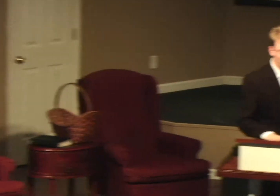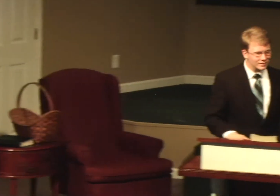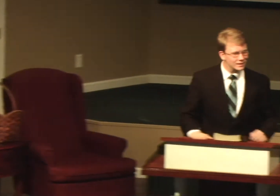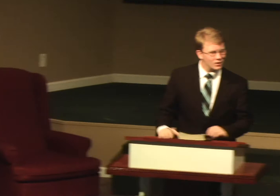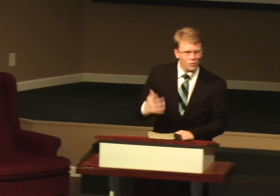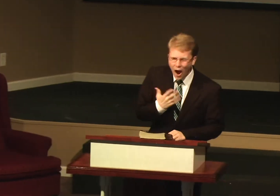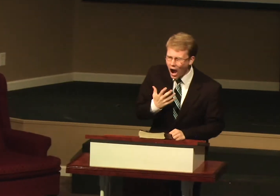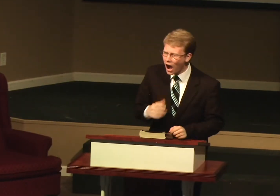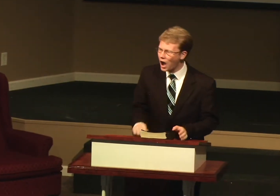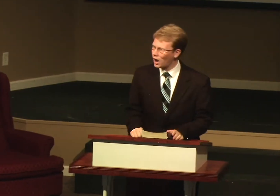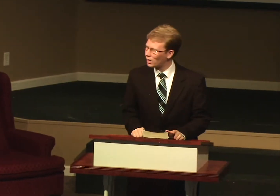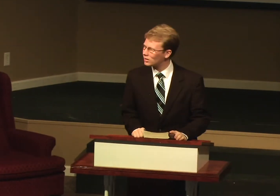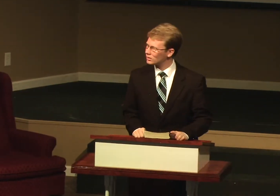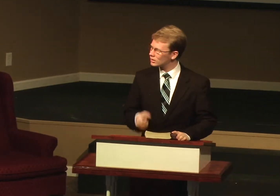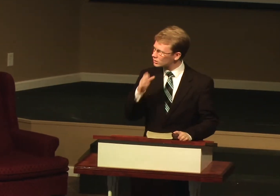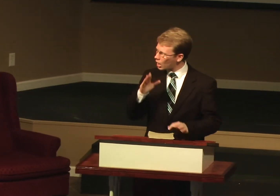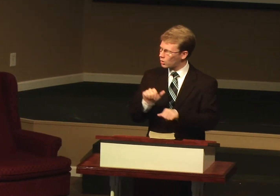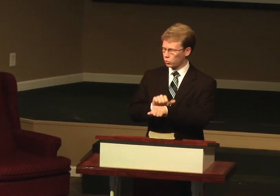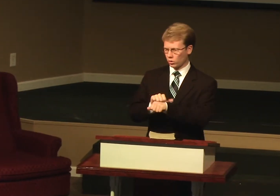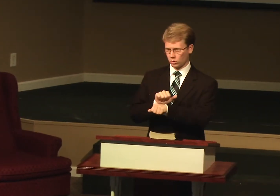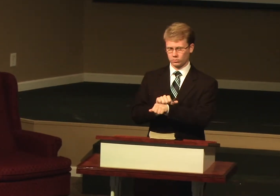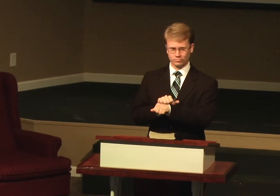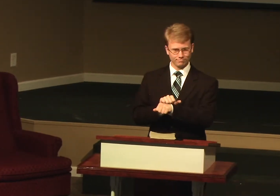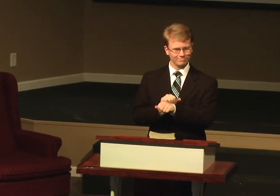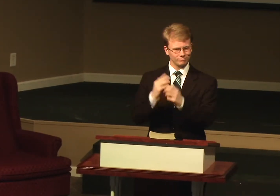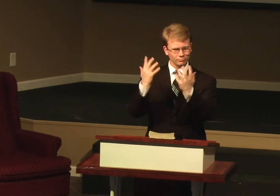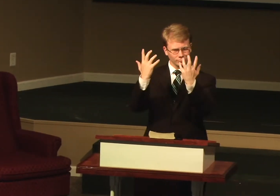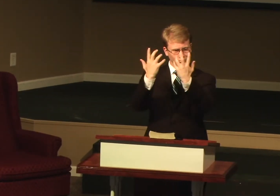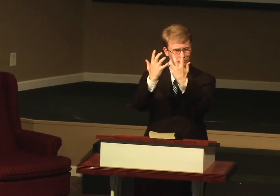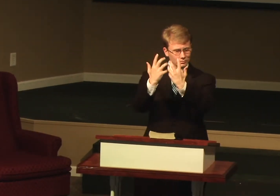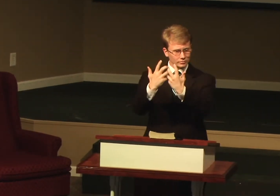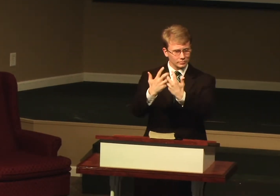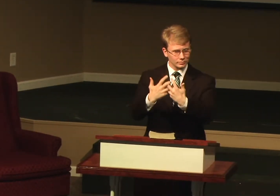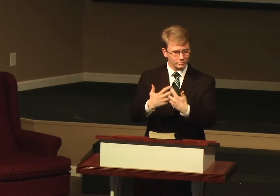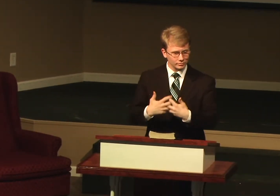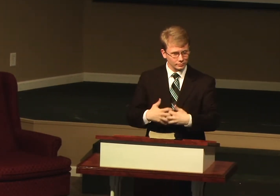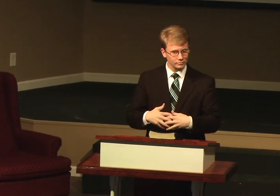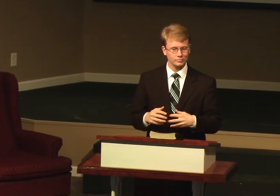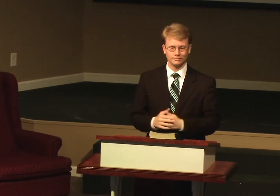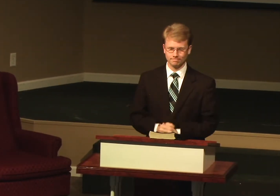For all that he did in bringing this world to pass.